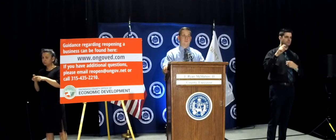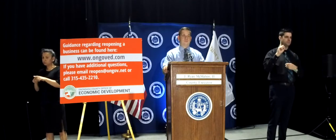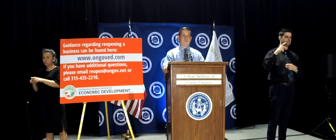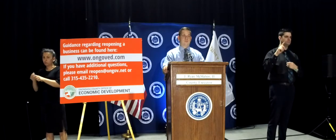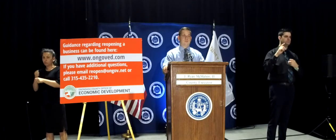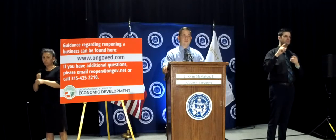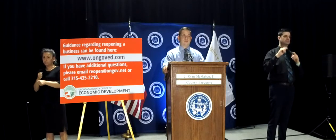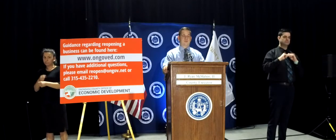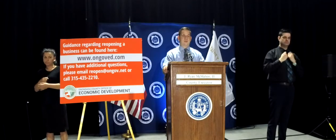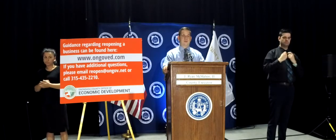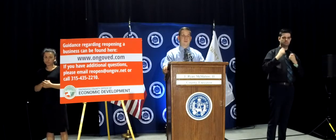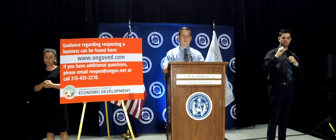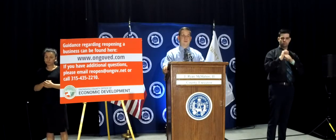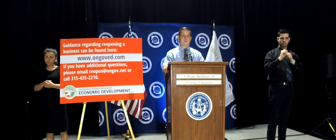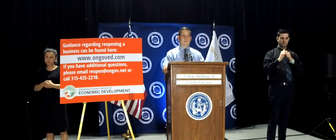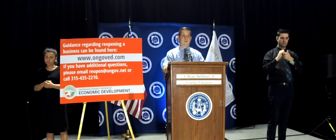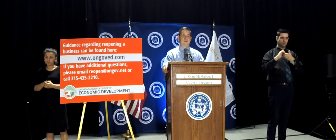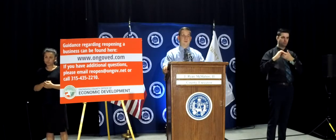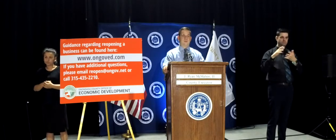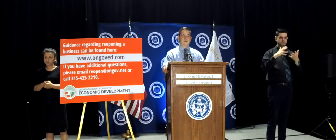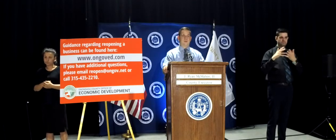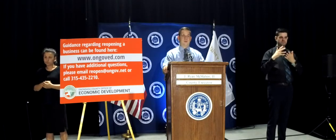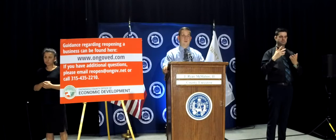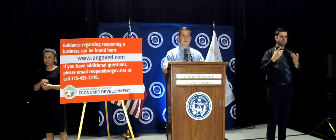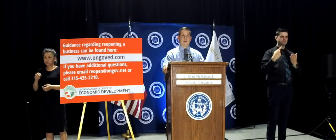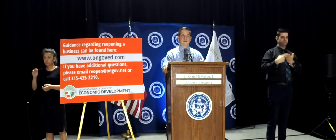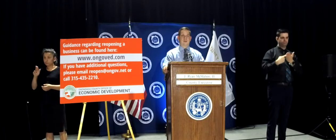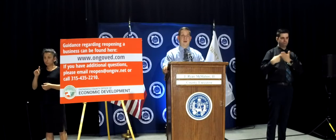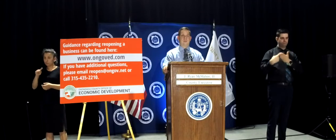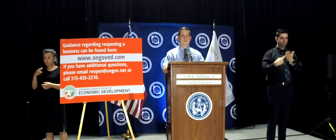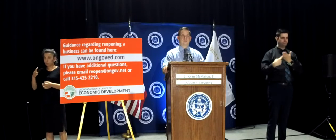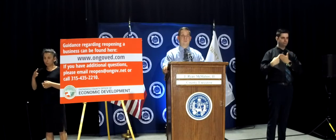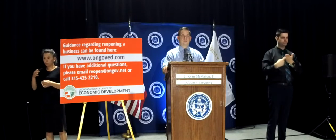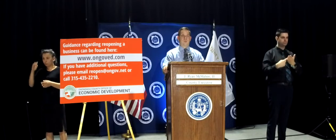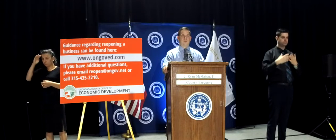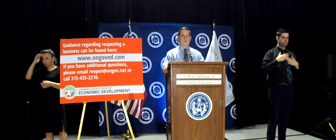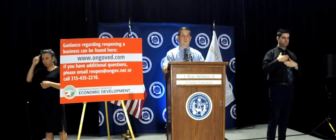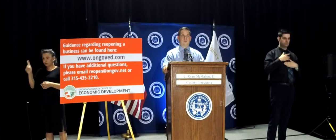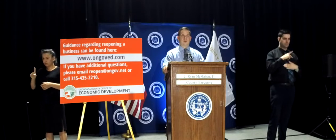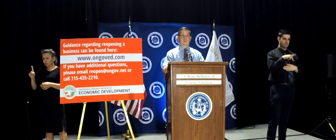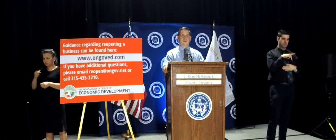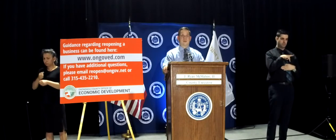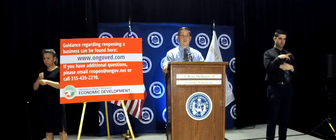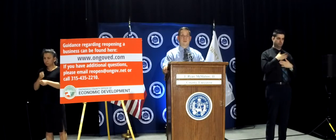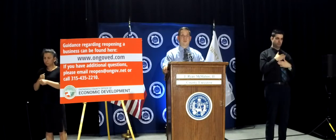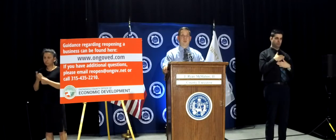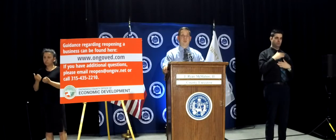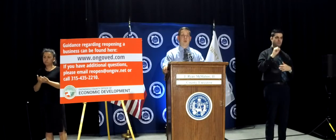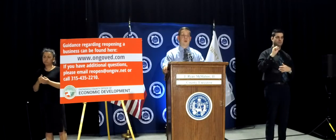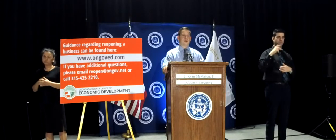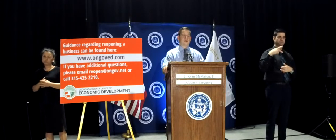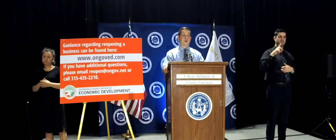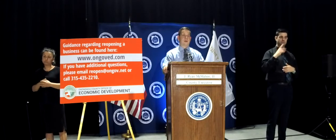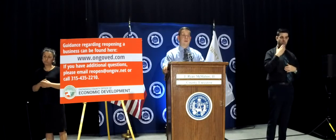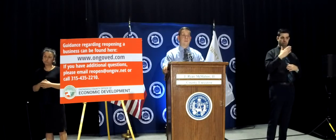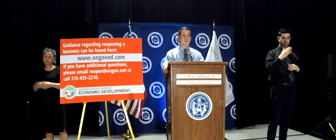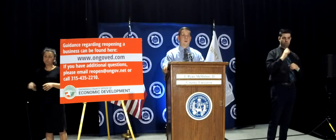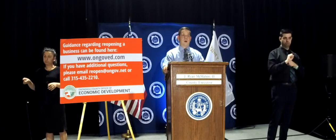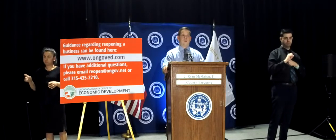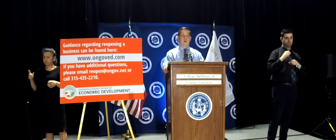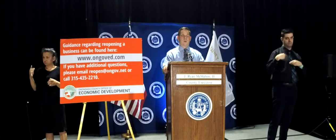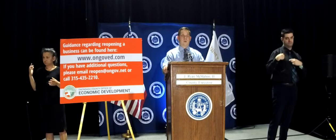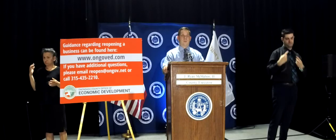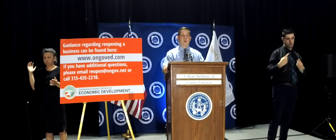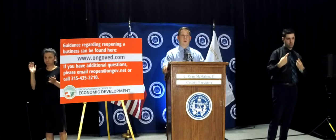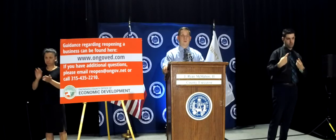think SPD has done a really solid job with the circumstances that they've been put under, and